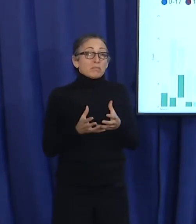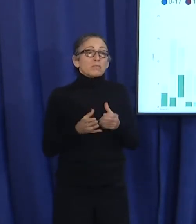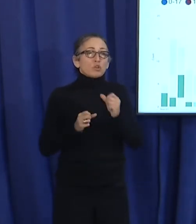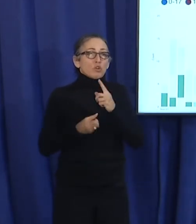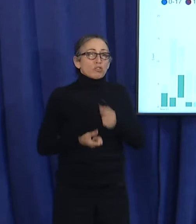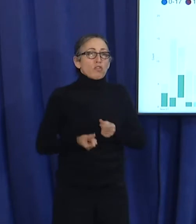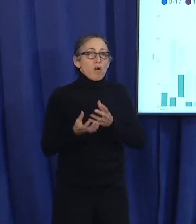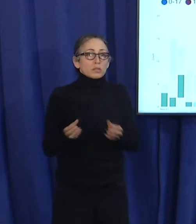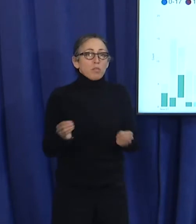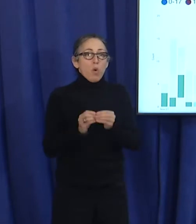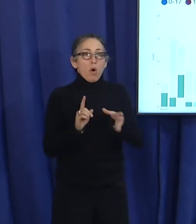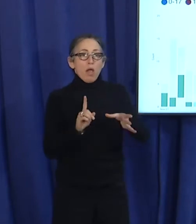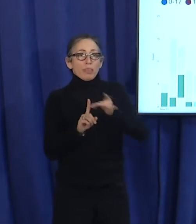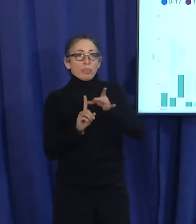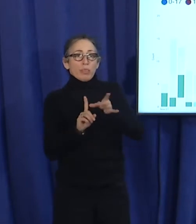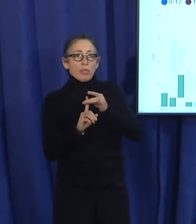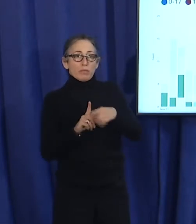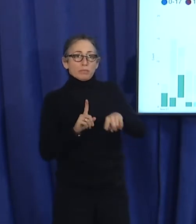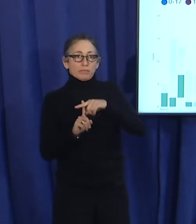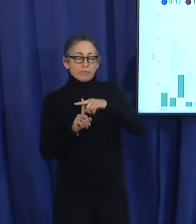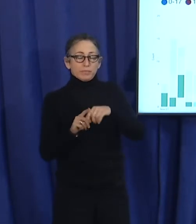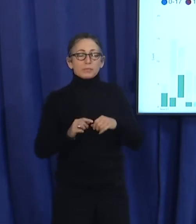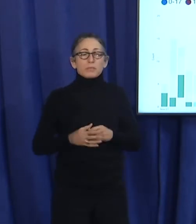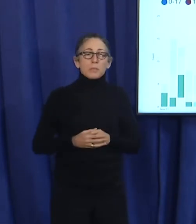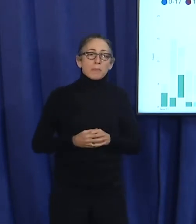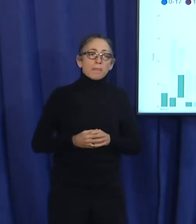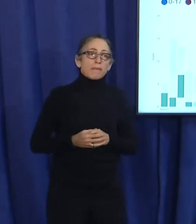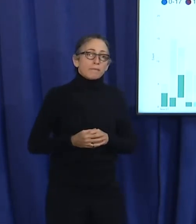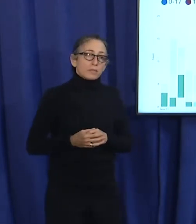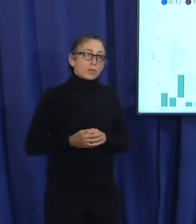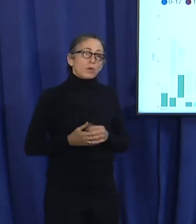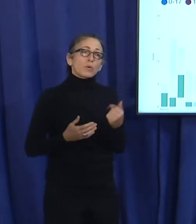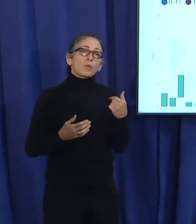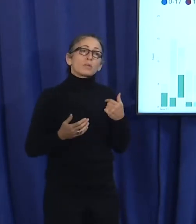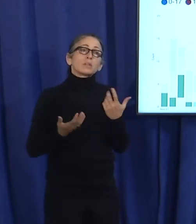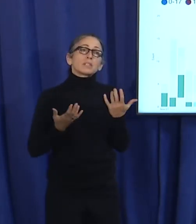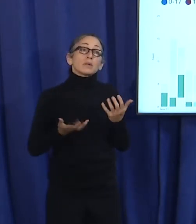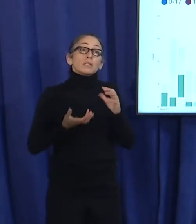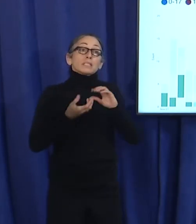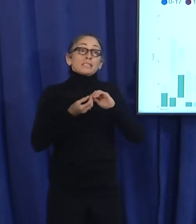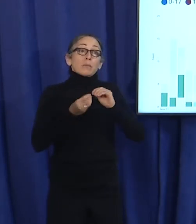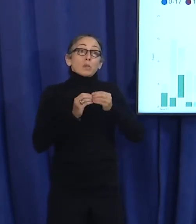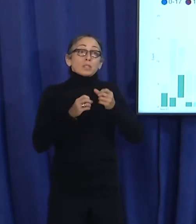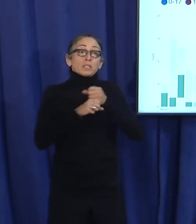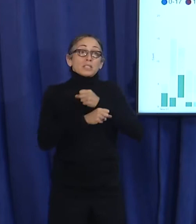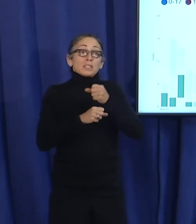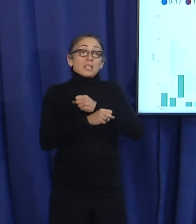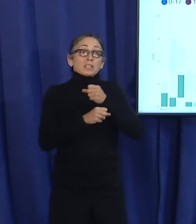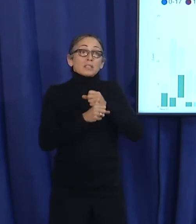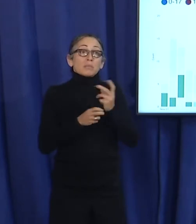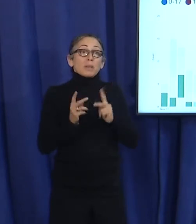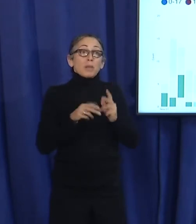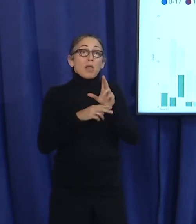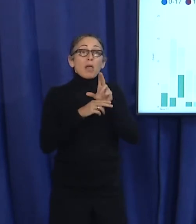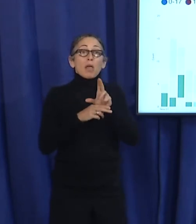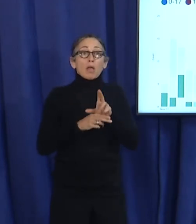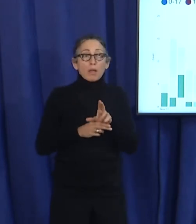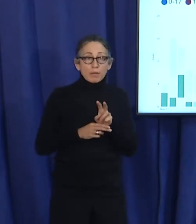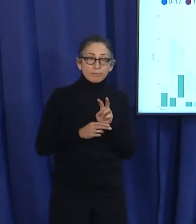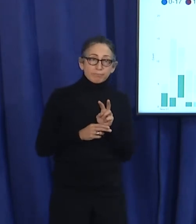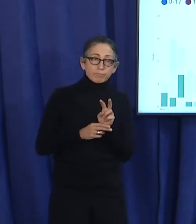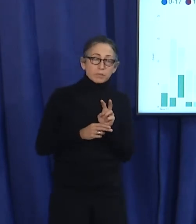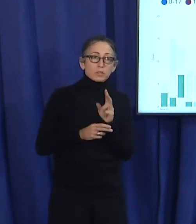some actual numbers because I think we get very used to hearing statistics, but I pulled out just the number of